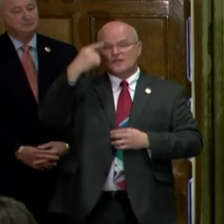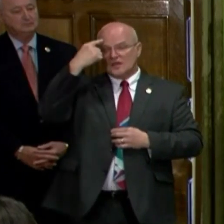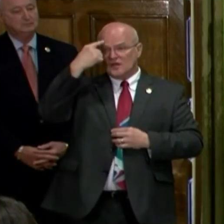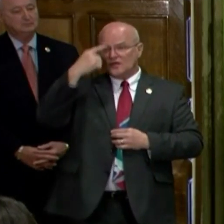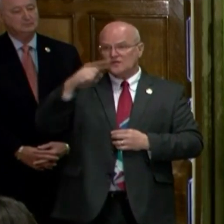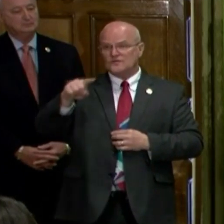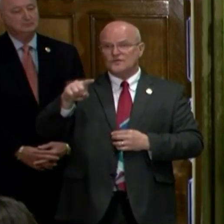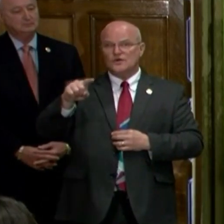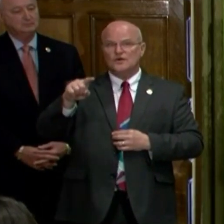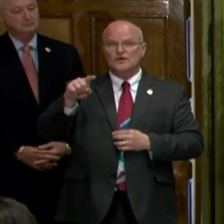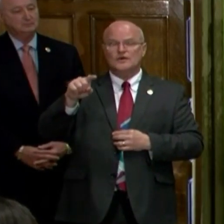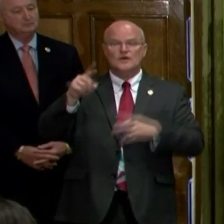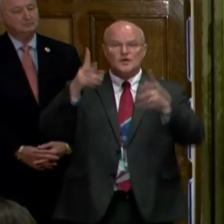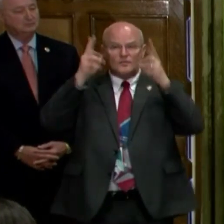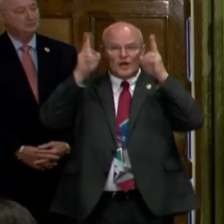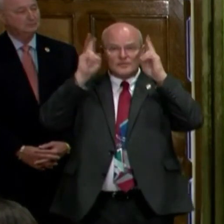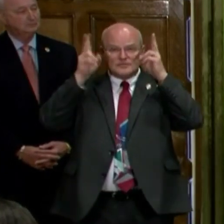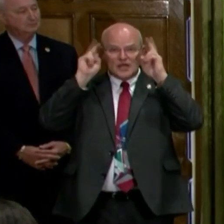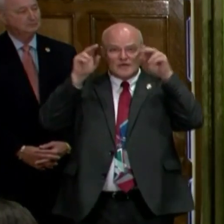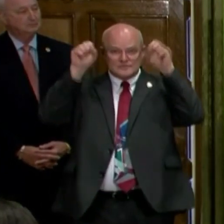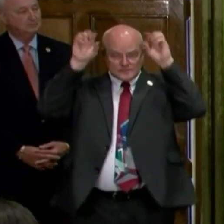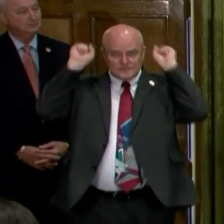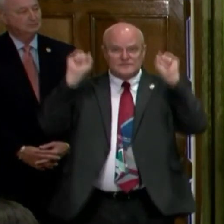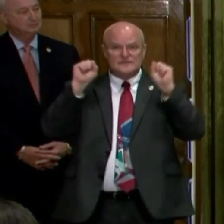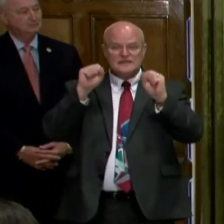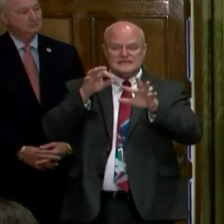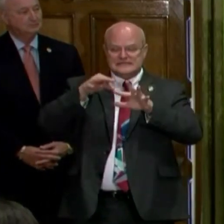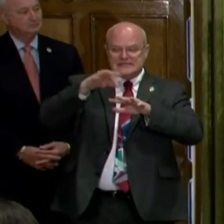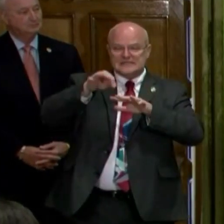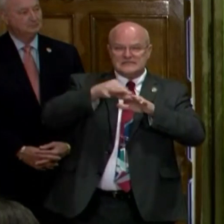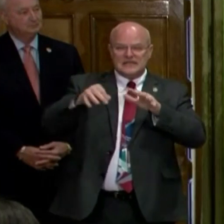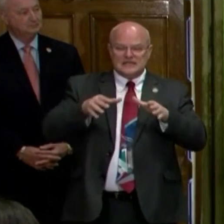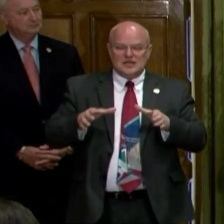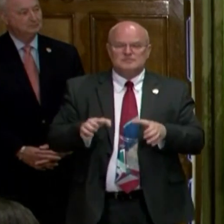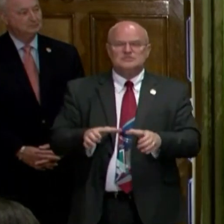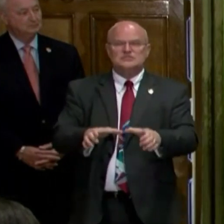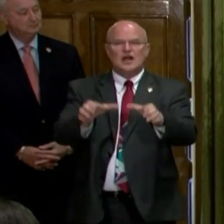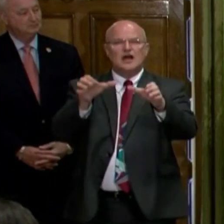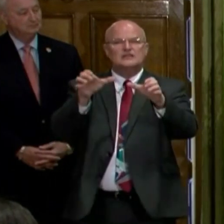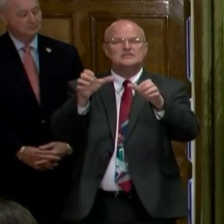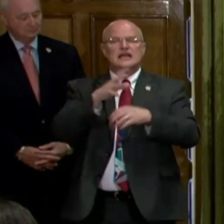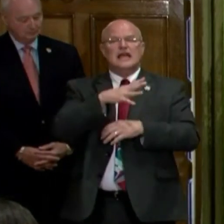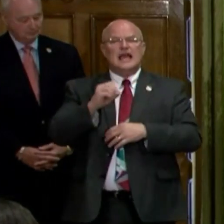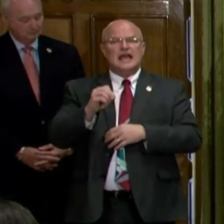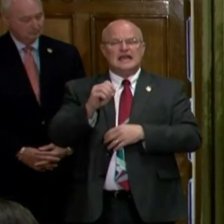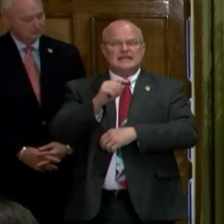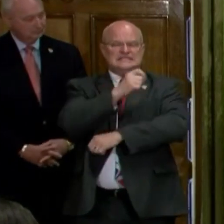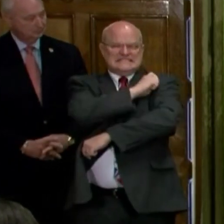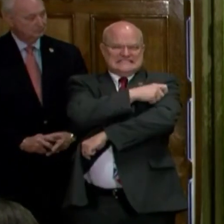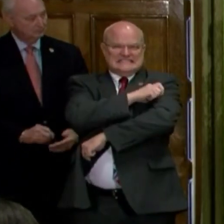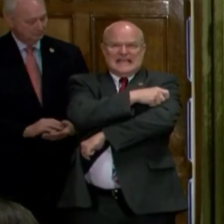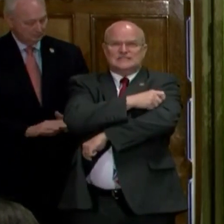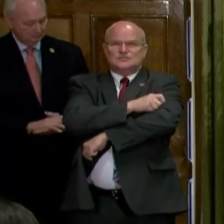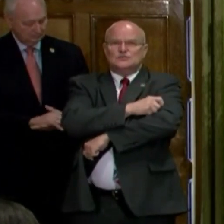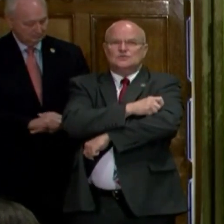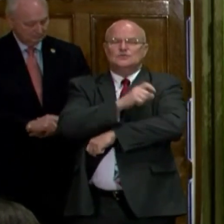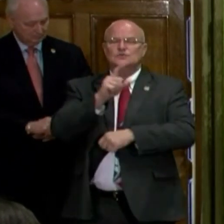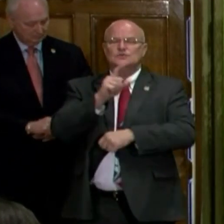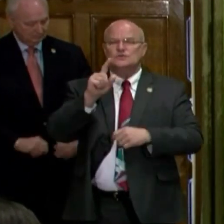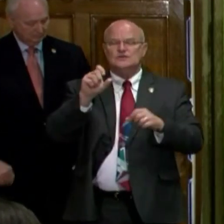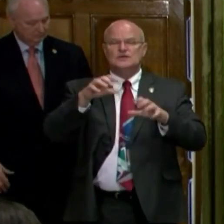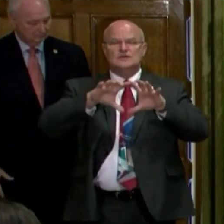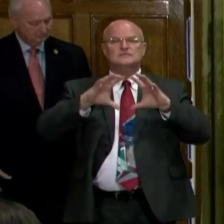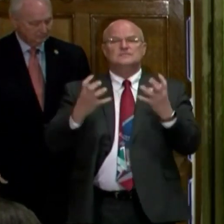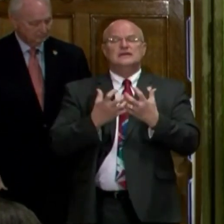for barber and beauty shops, nail salons, massage therapists, and tattoo studios